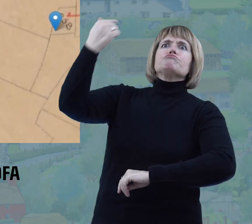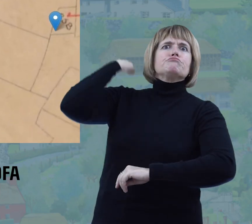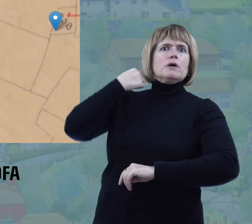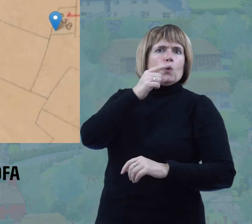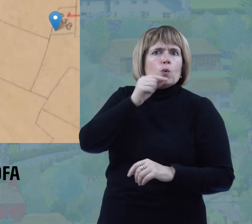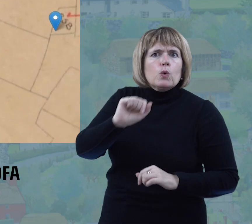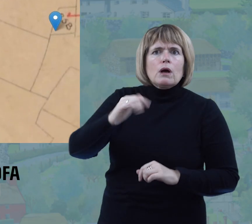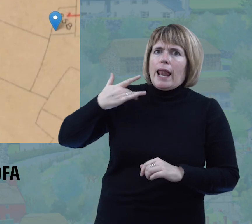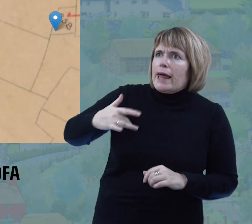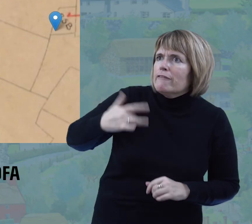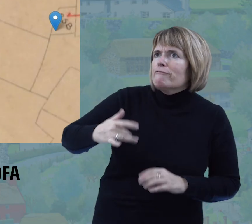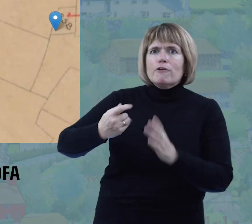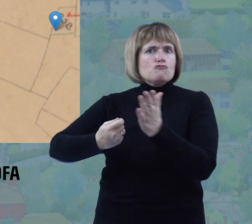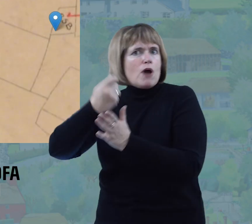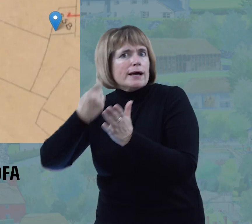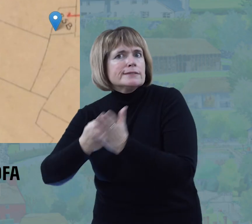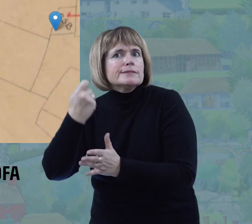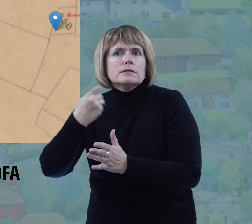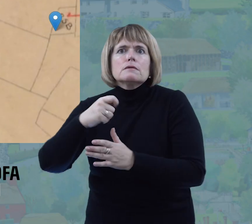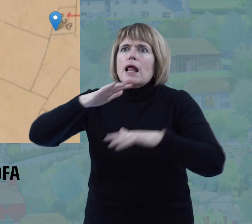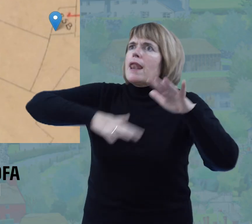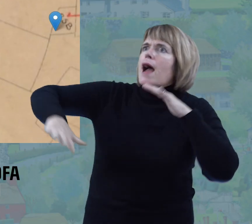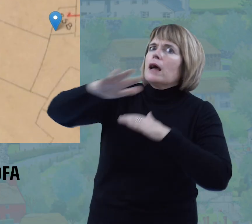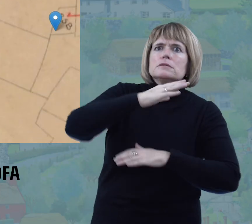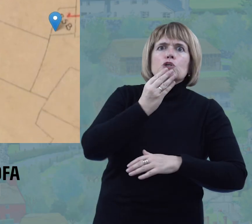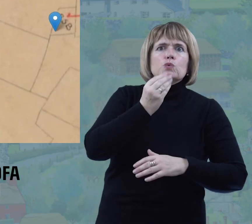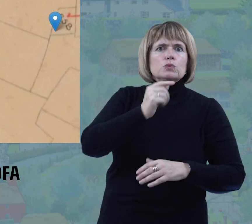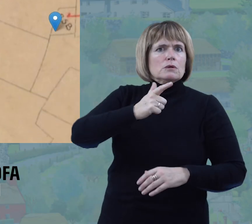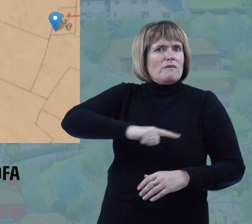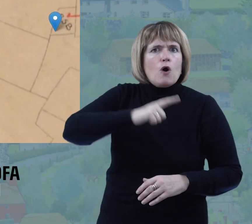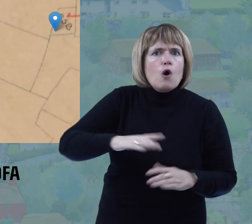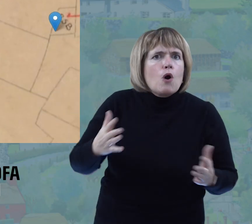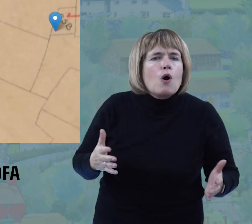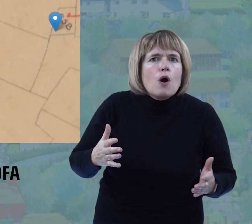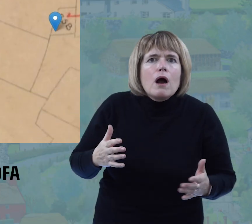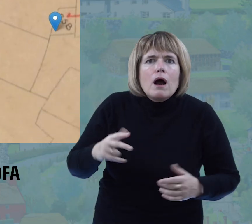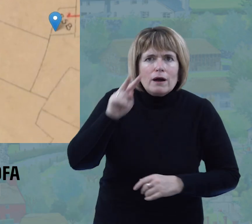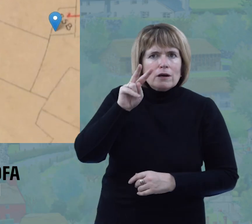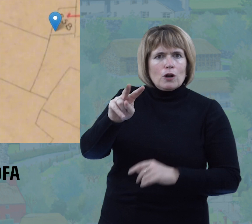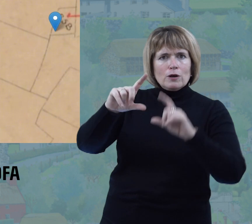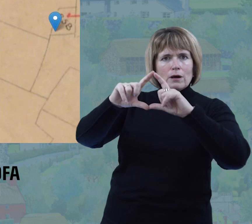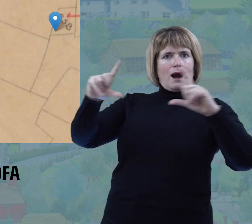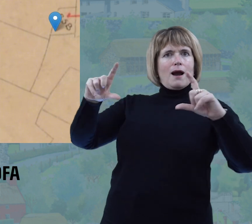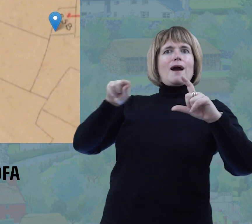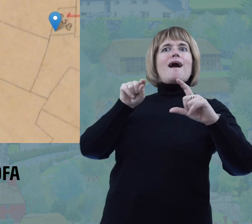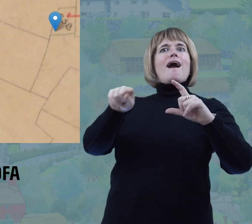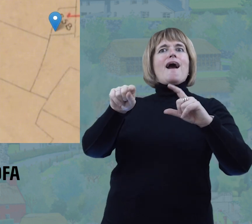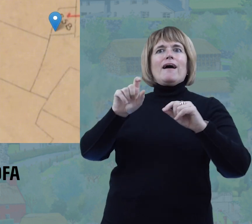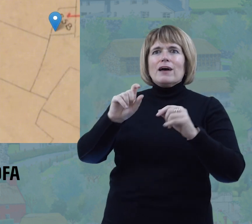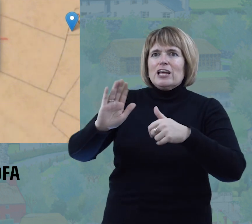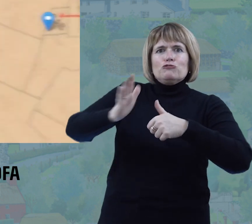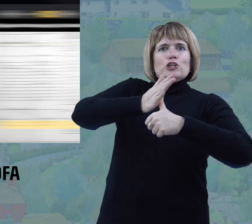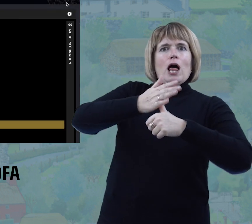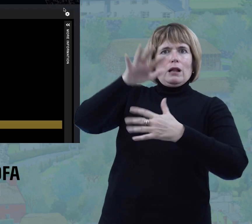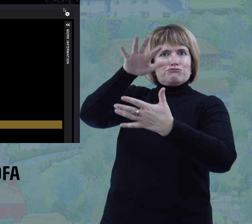the land, who was living on it or renting it, and what it was being used for. If you select View Apportionment, you will be taken to